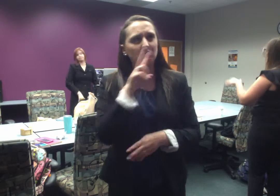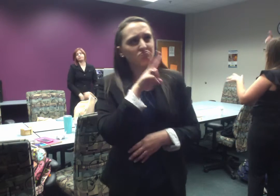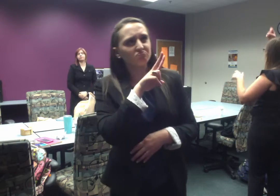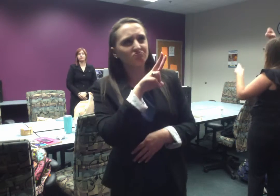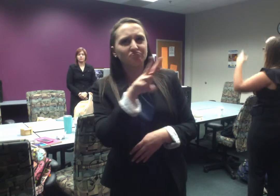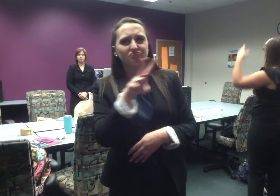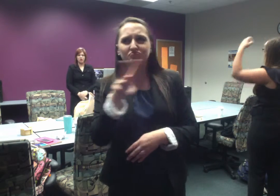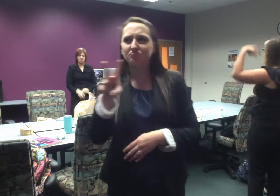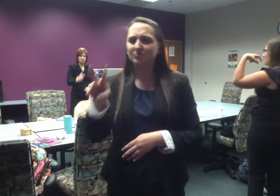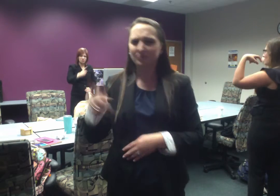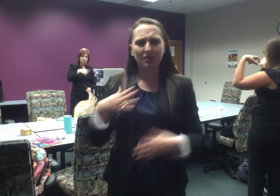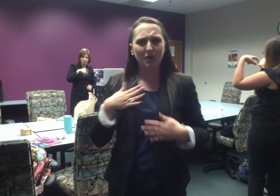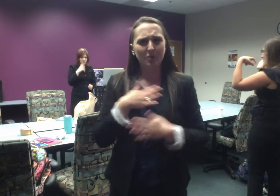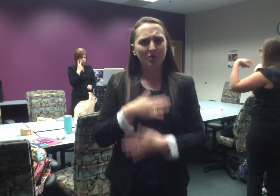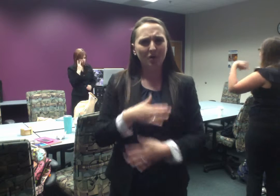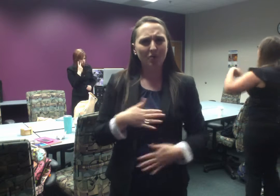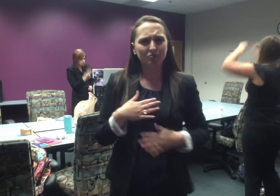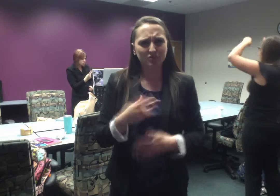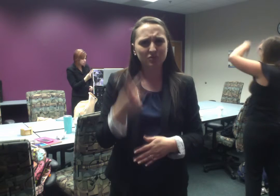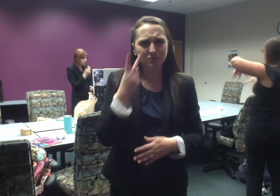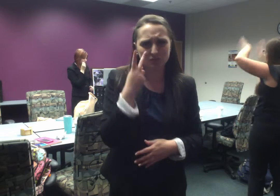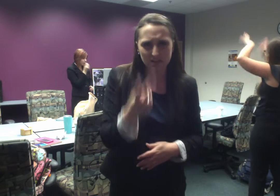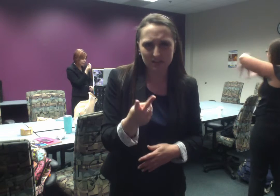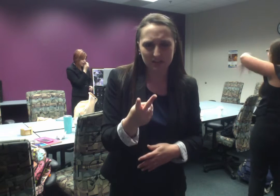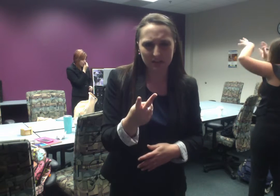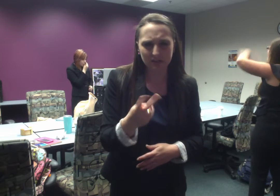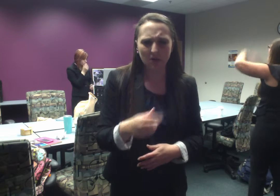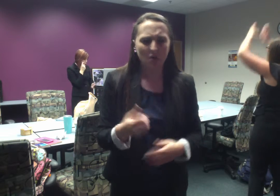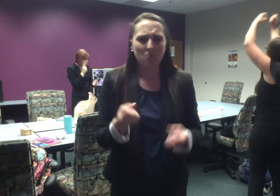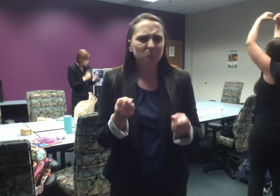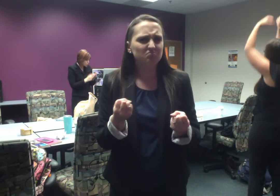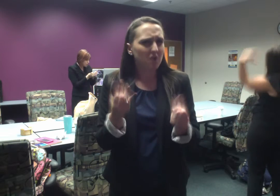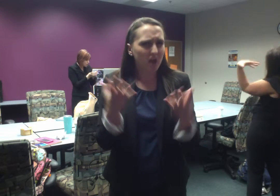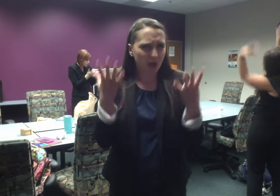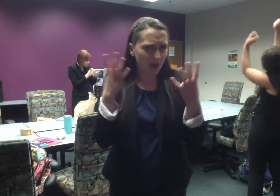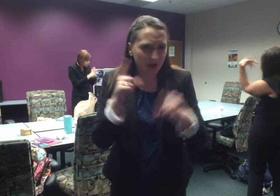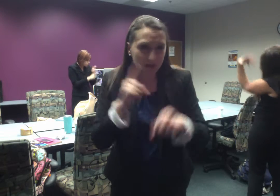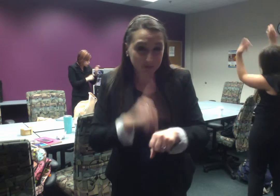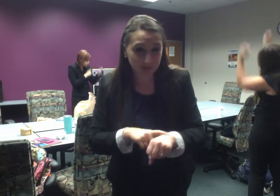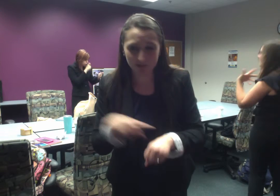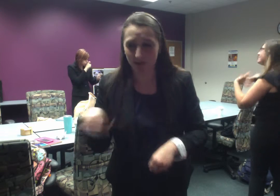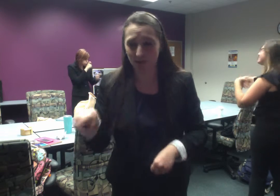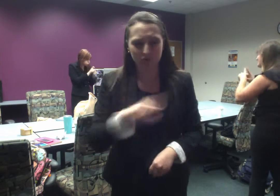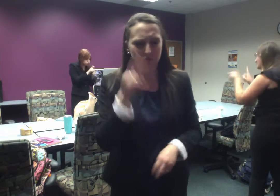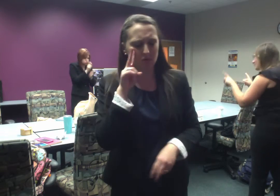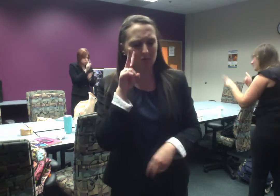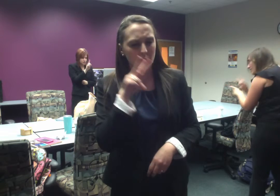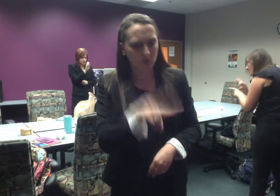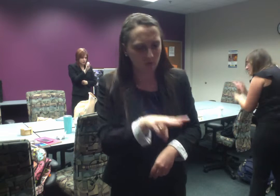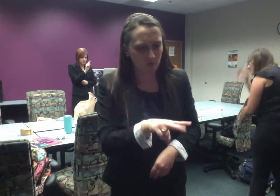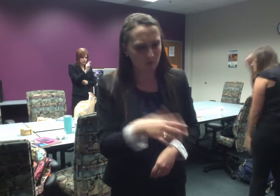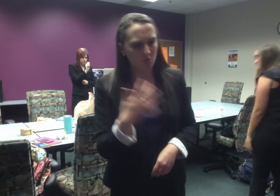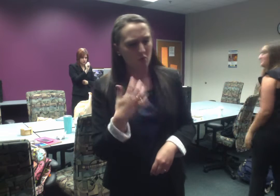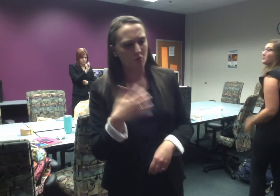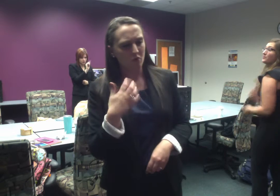little lines? Georgia wanted you to stop and notice those small things. take a look at a couple more of her